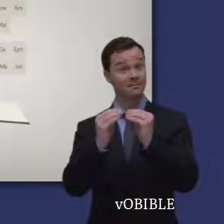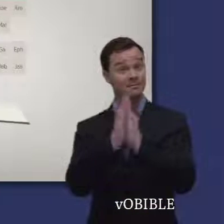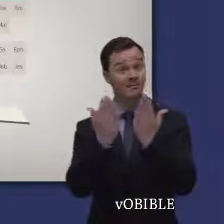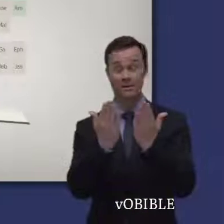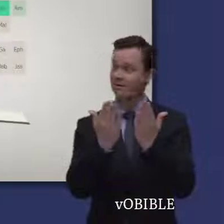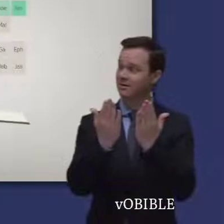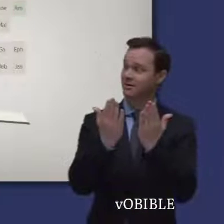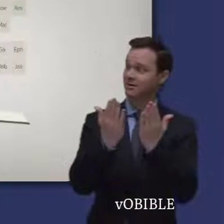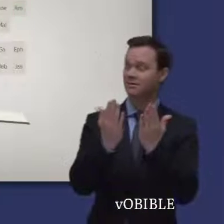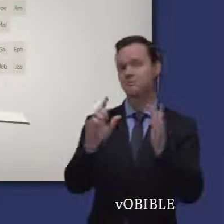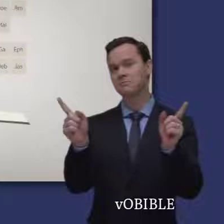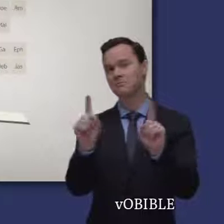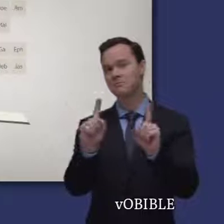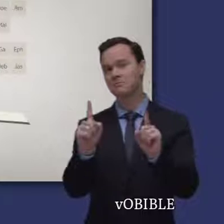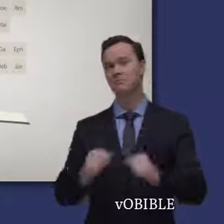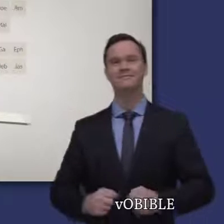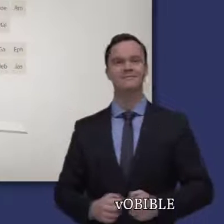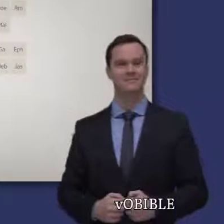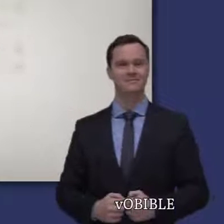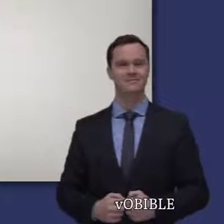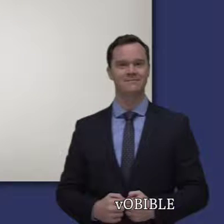An Introduction to the Book of Obadiah.